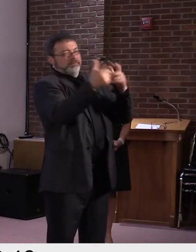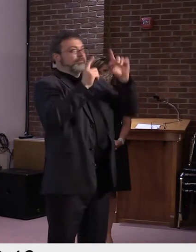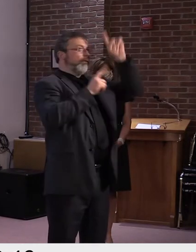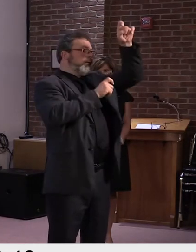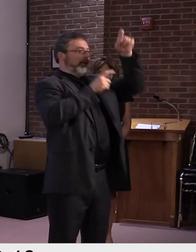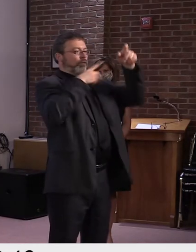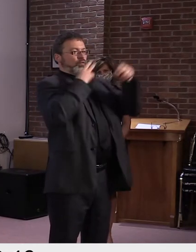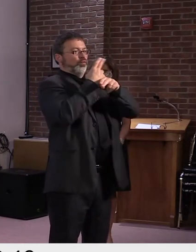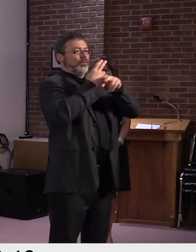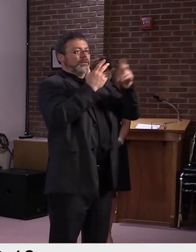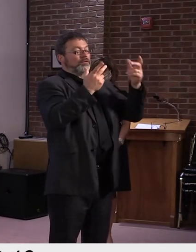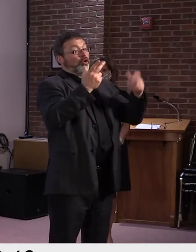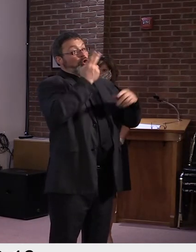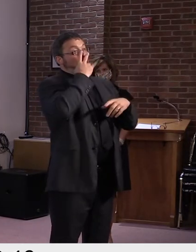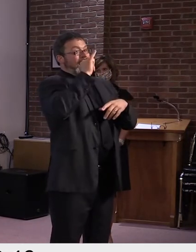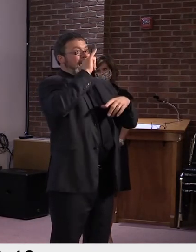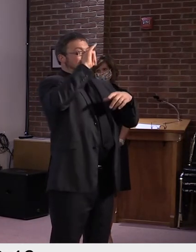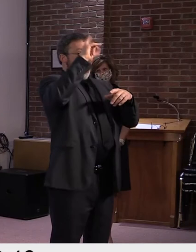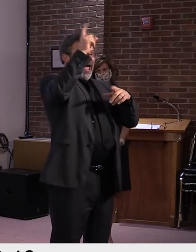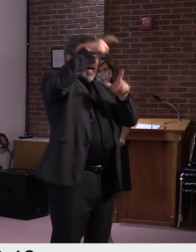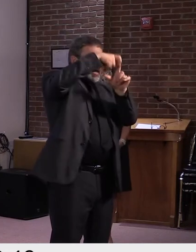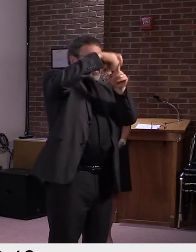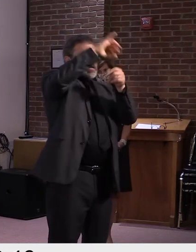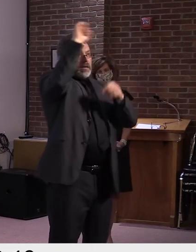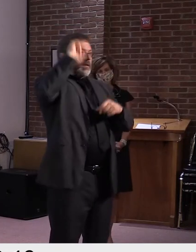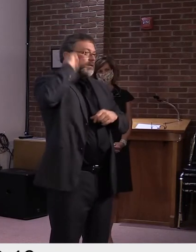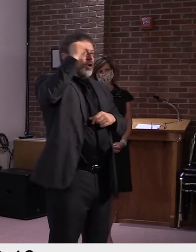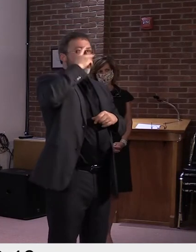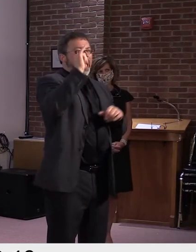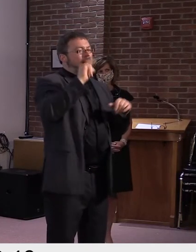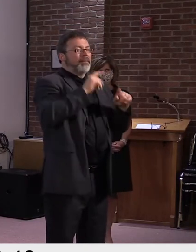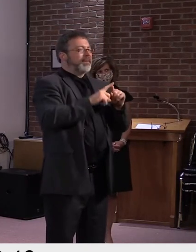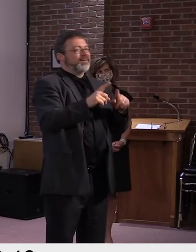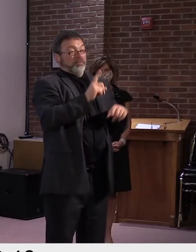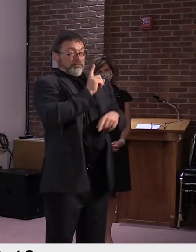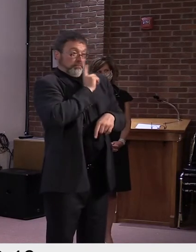in reaction to that. I think that was powerful enough.